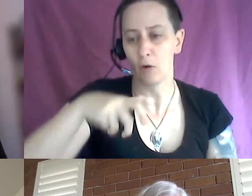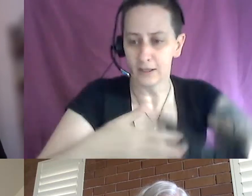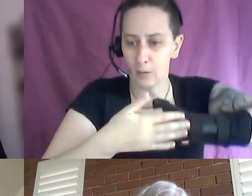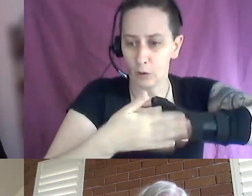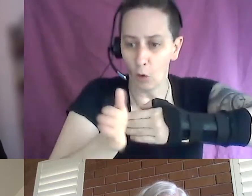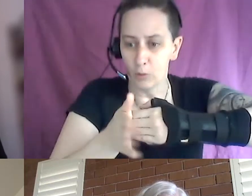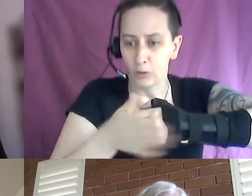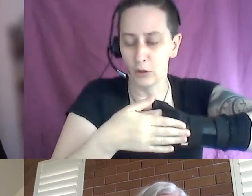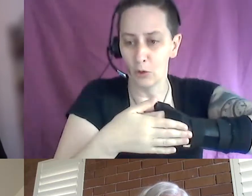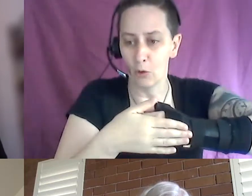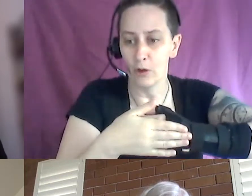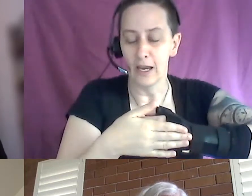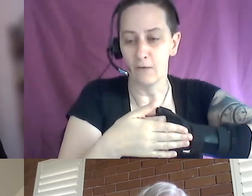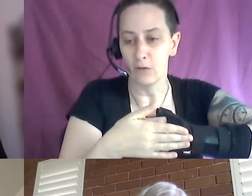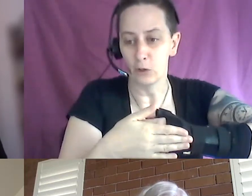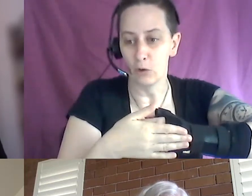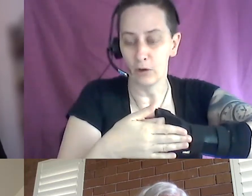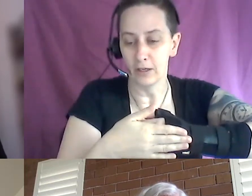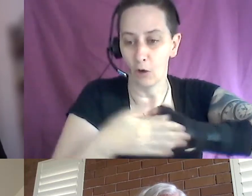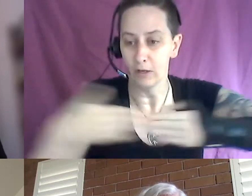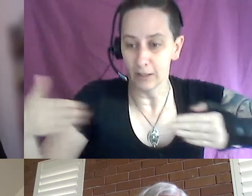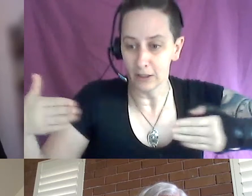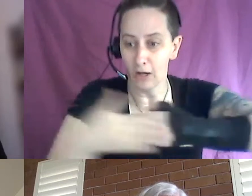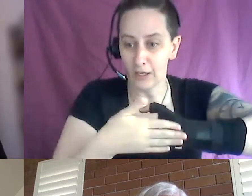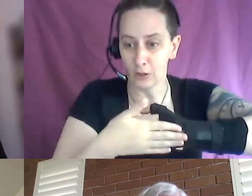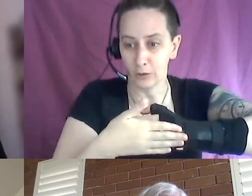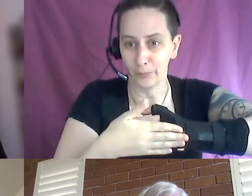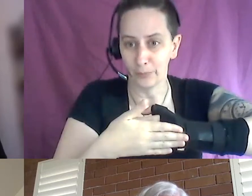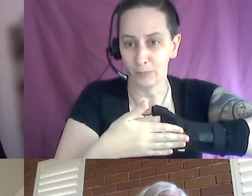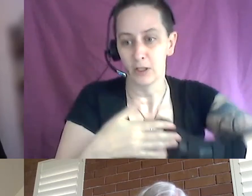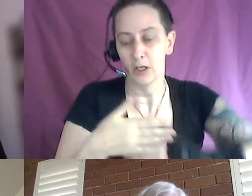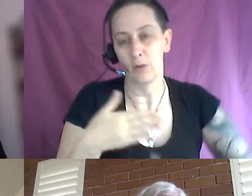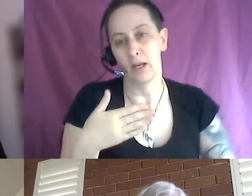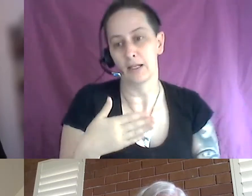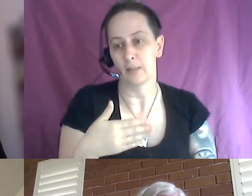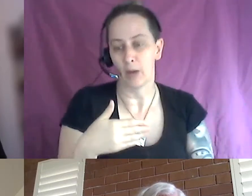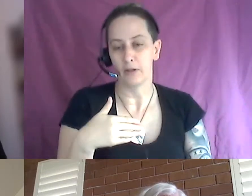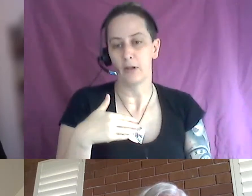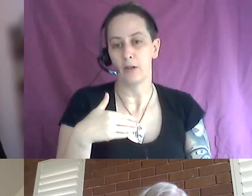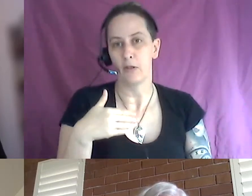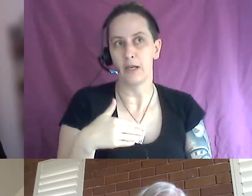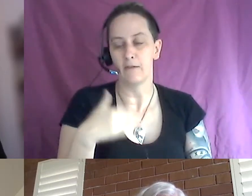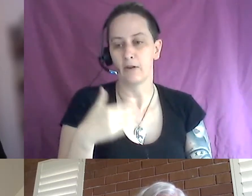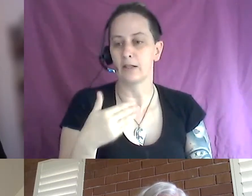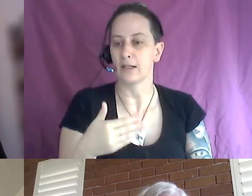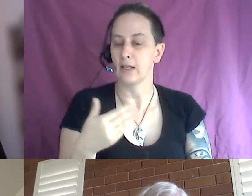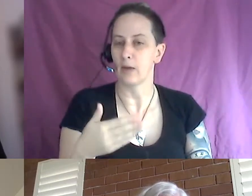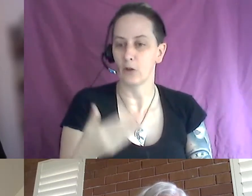not going to say, will you open the door, if the door, is a sliding door. So again, it's about thinking very clearly about